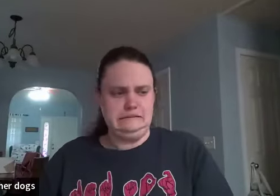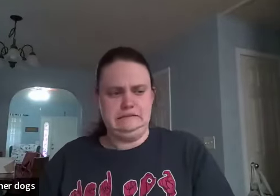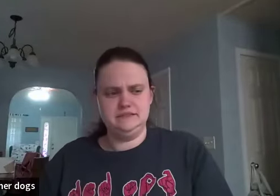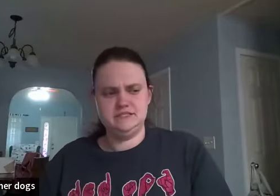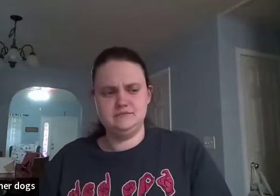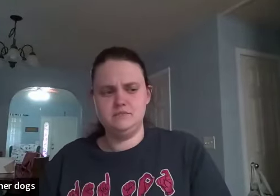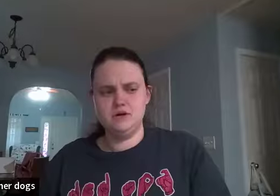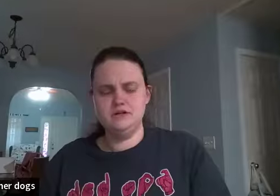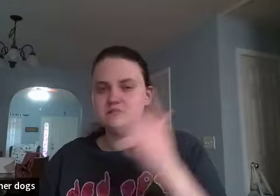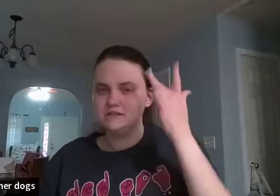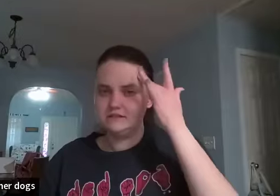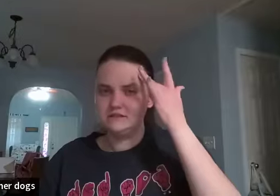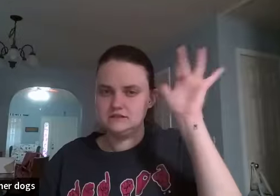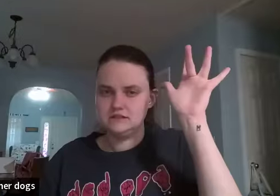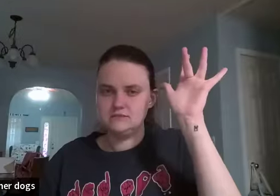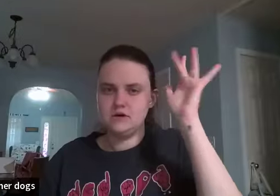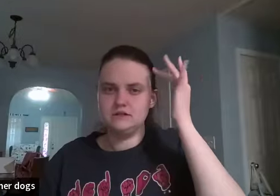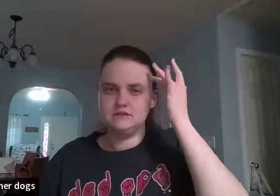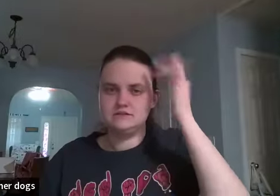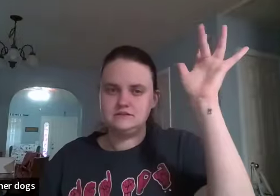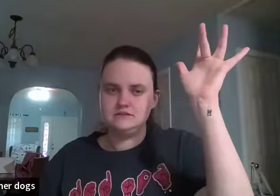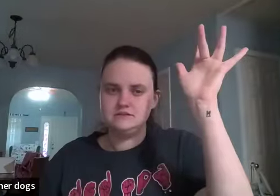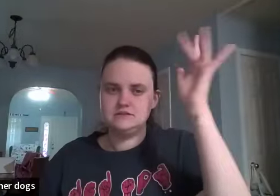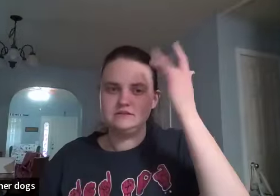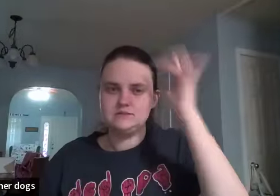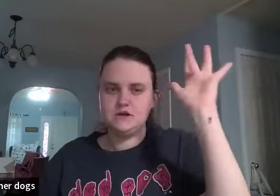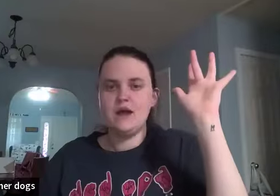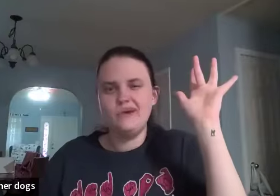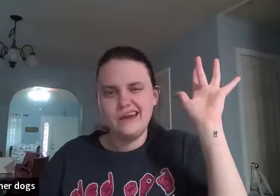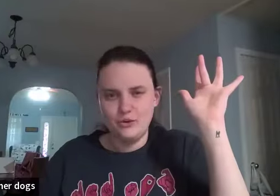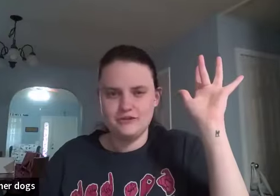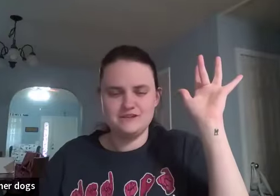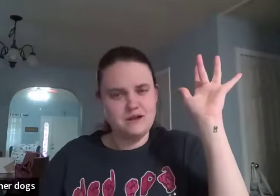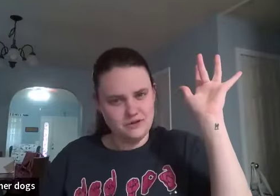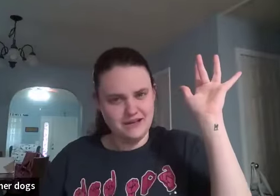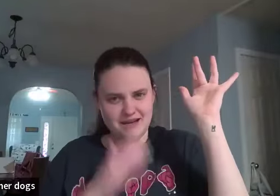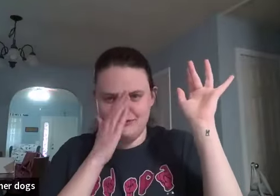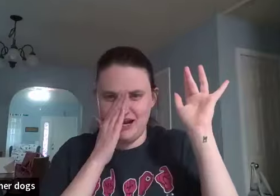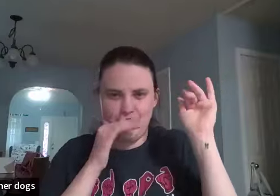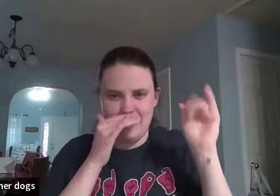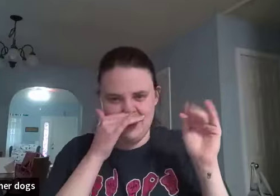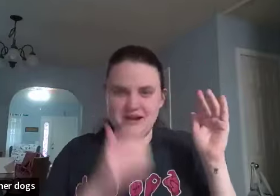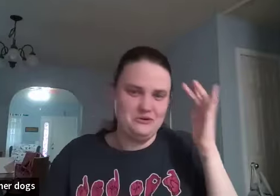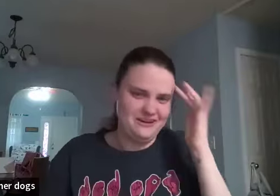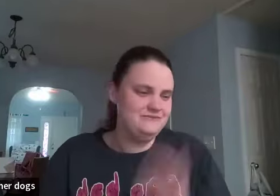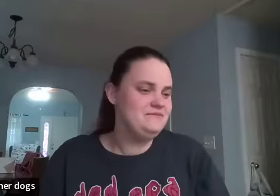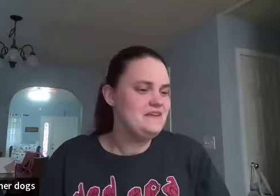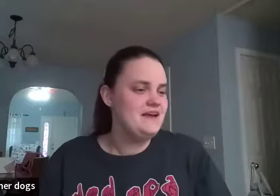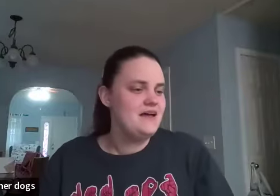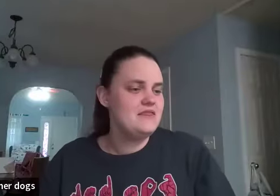had smart, smart, smart. I went out of order. That's why I'm looking at it. I'm trying to go back in my order.